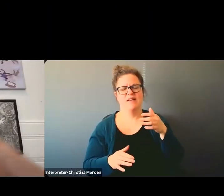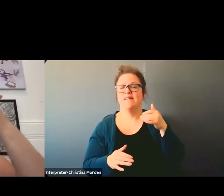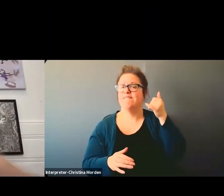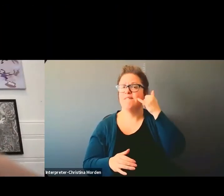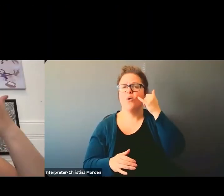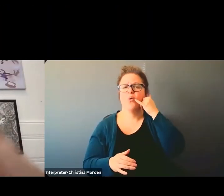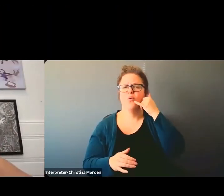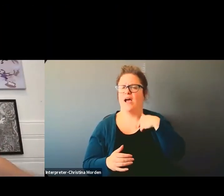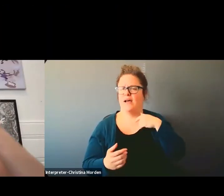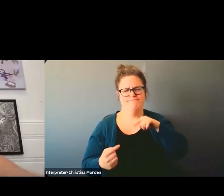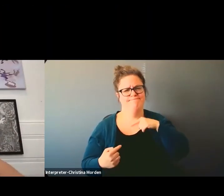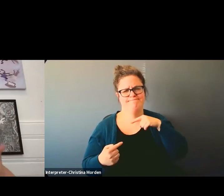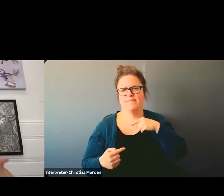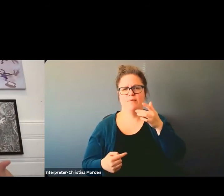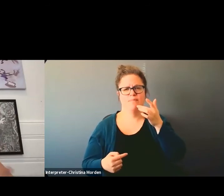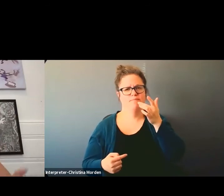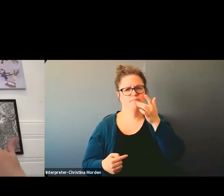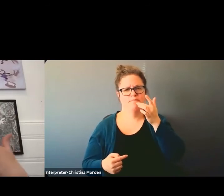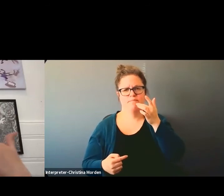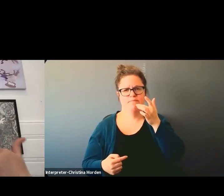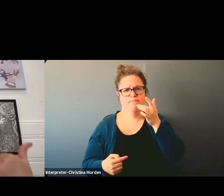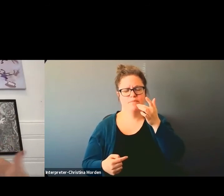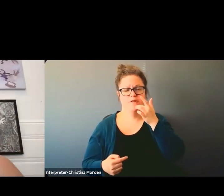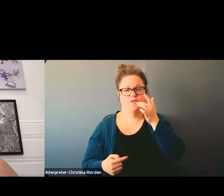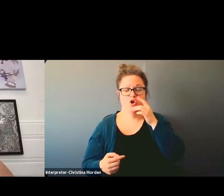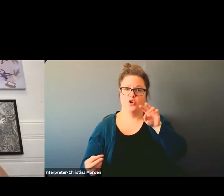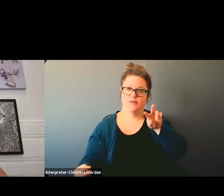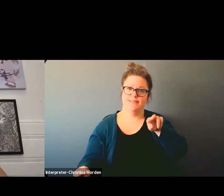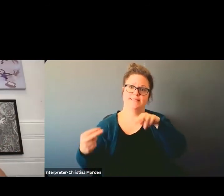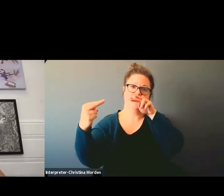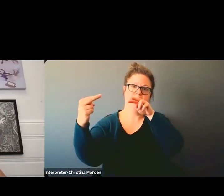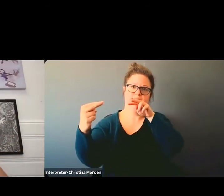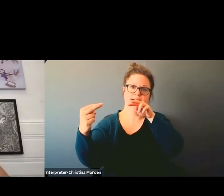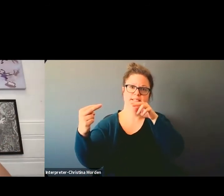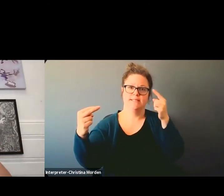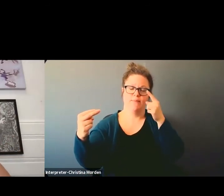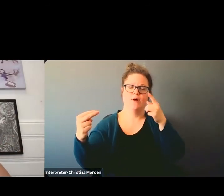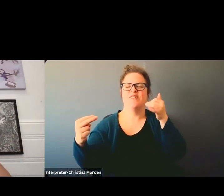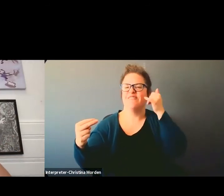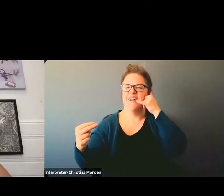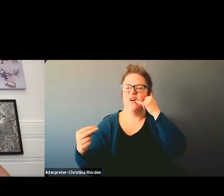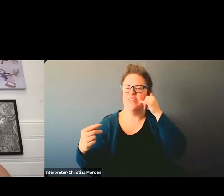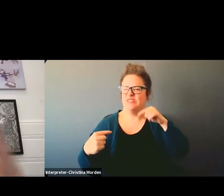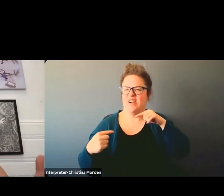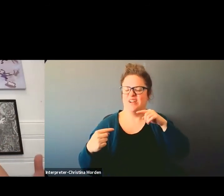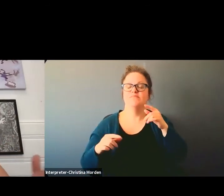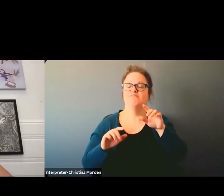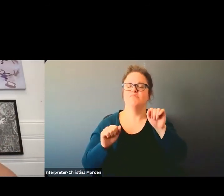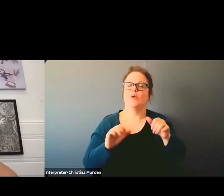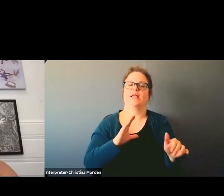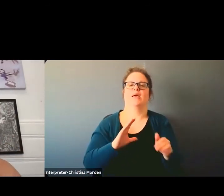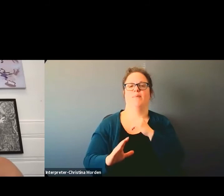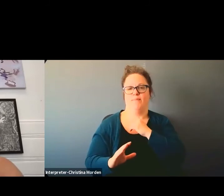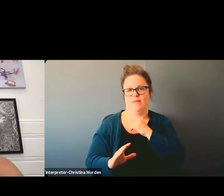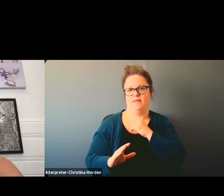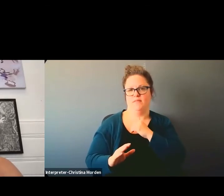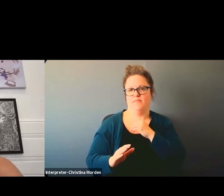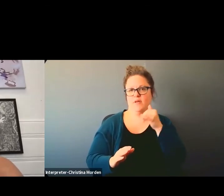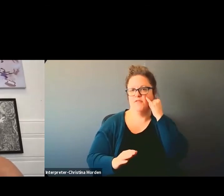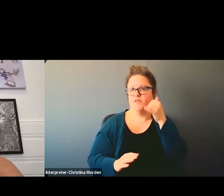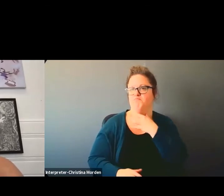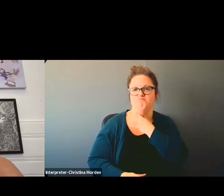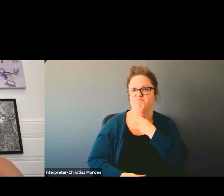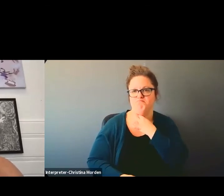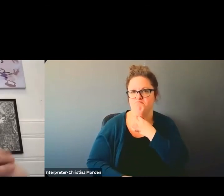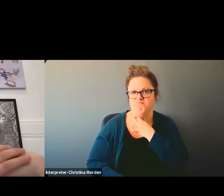I need to see someone. I'm very visual, so I have a hard time on the phone, but please email me if you want to know anything, really. It's